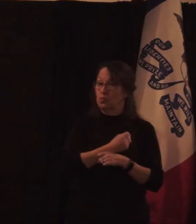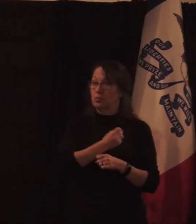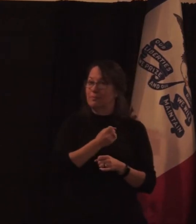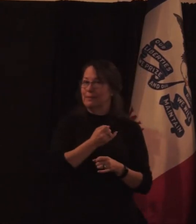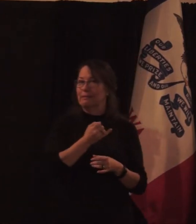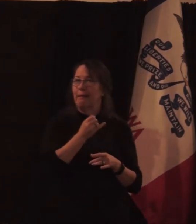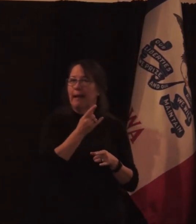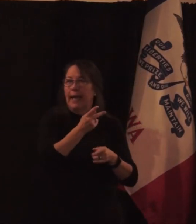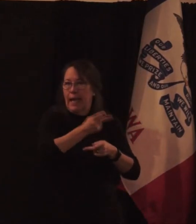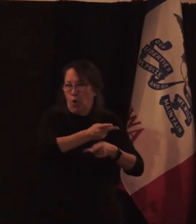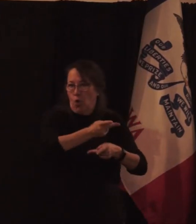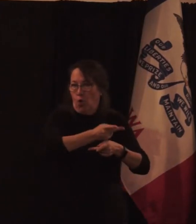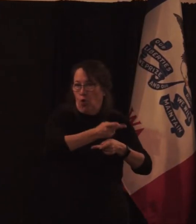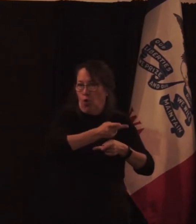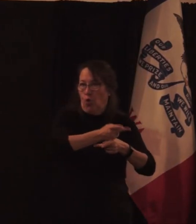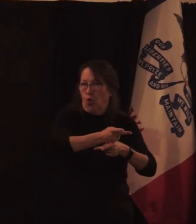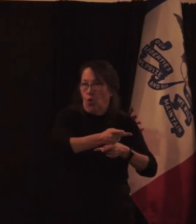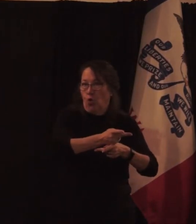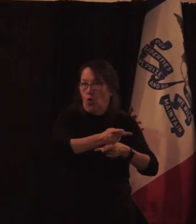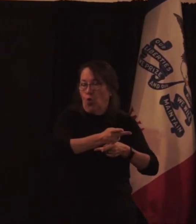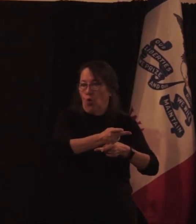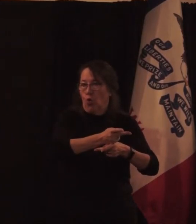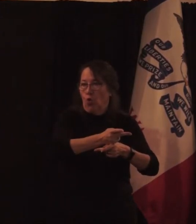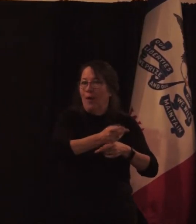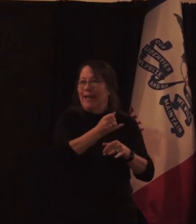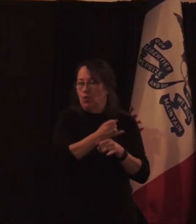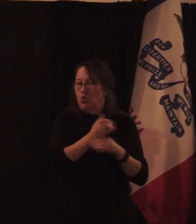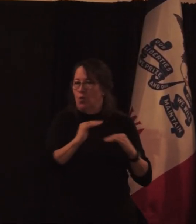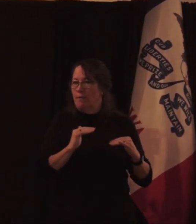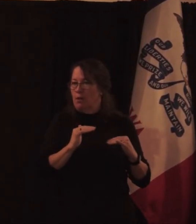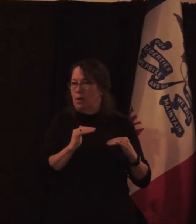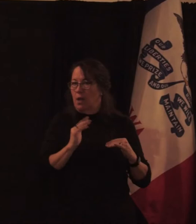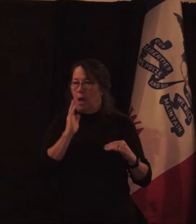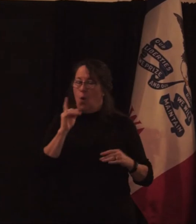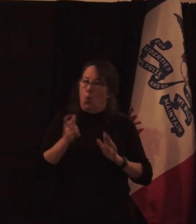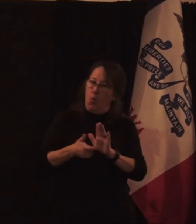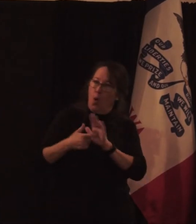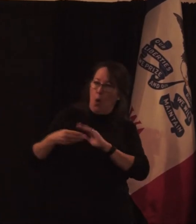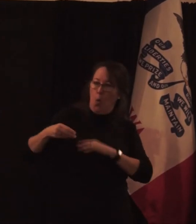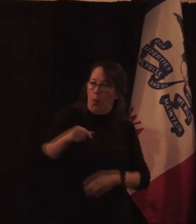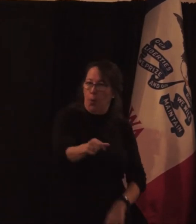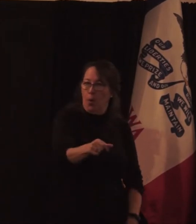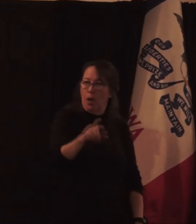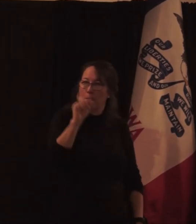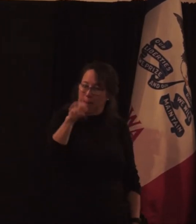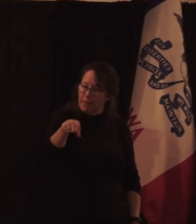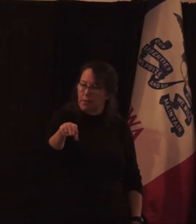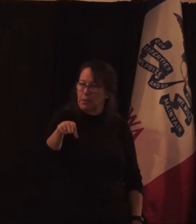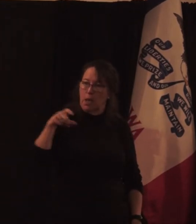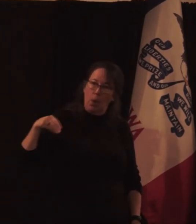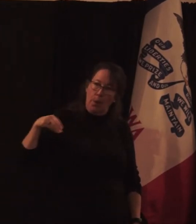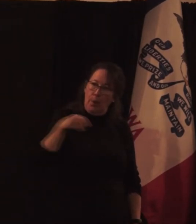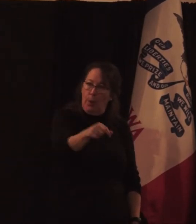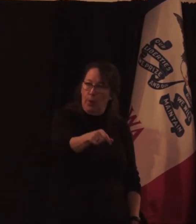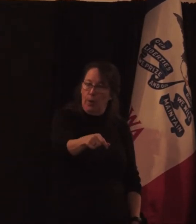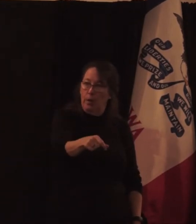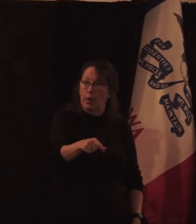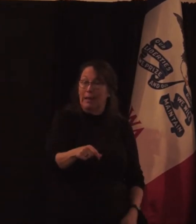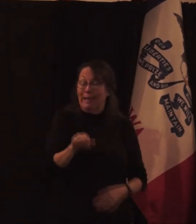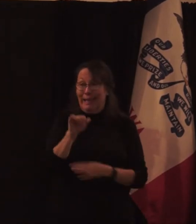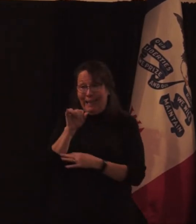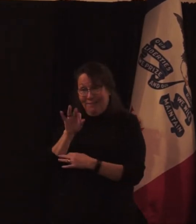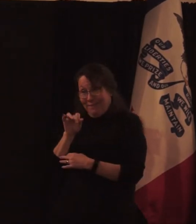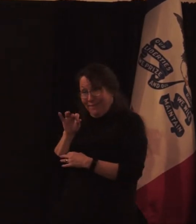institutional care, let's say you qualify for Medicaid institutional care, Medicaid must pay for it, must pay for it.